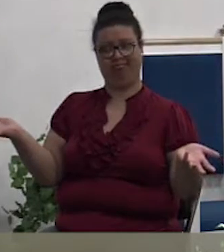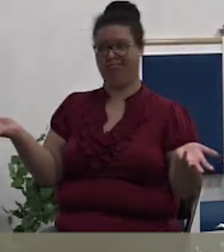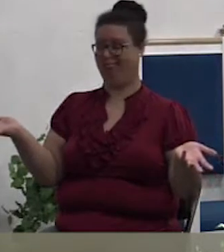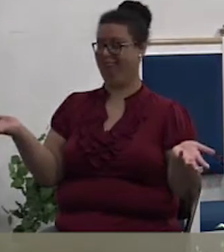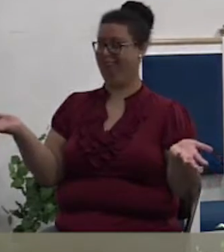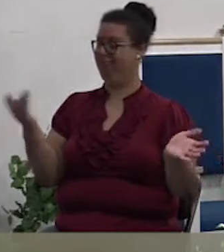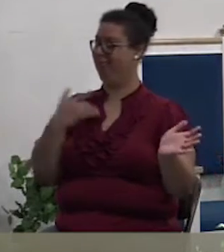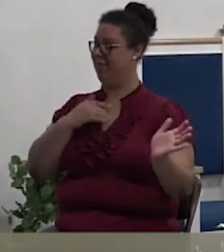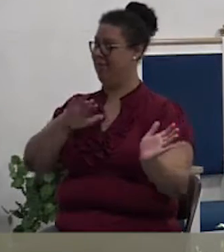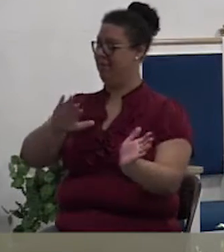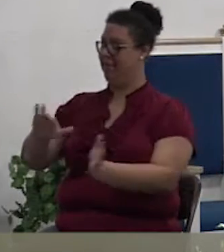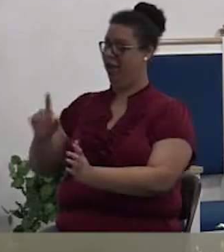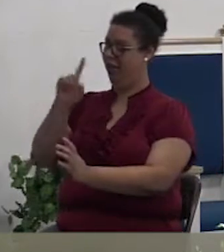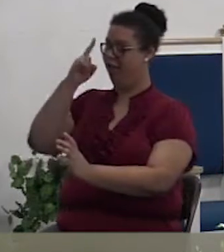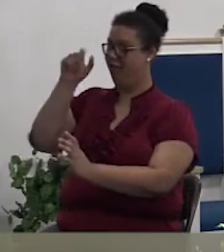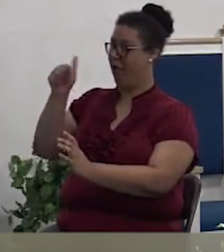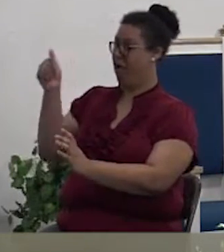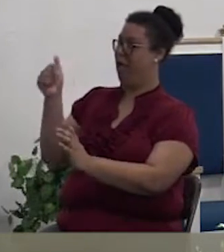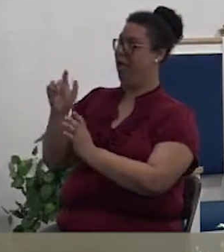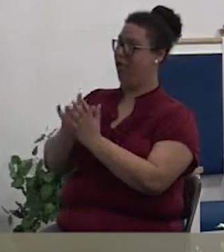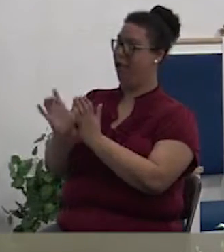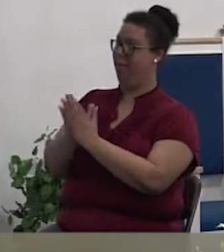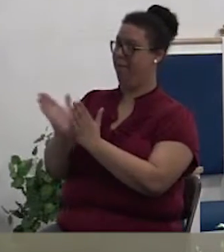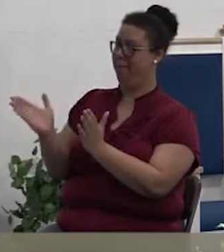I'll leave that alone for another Bible class.